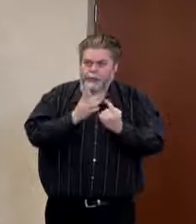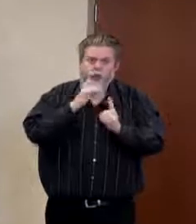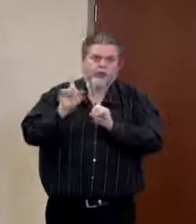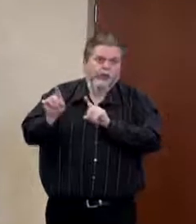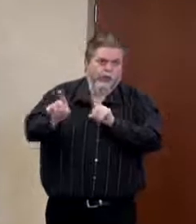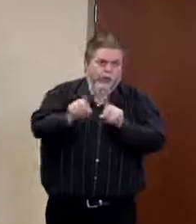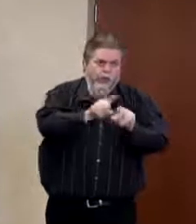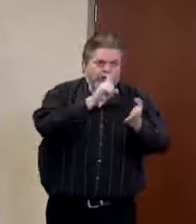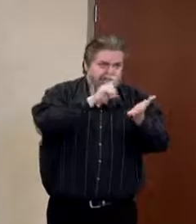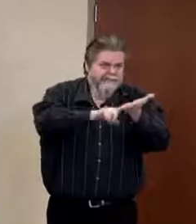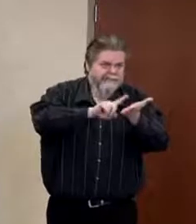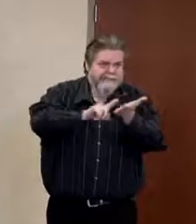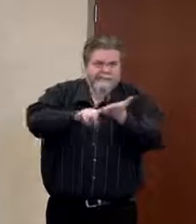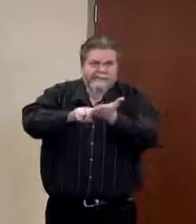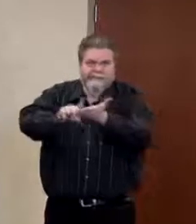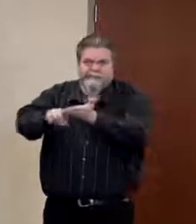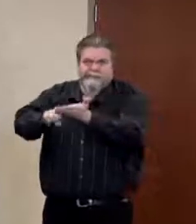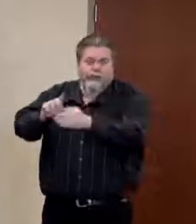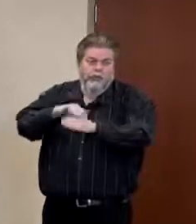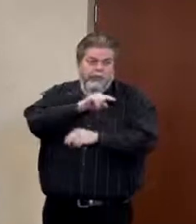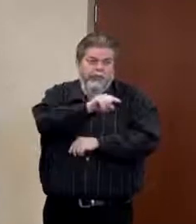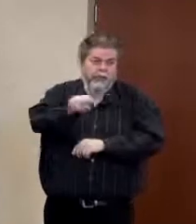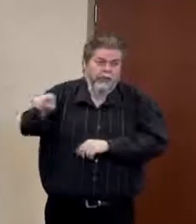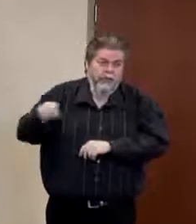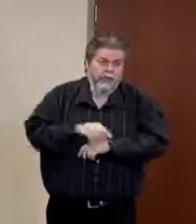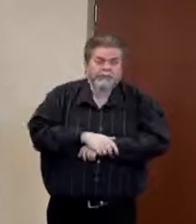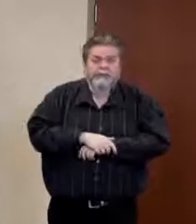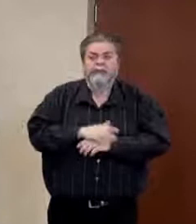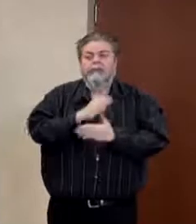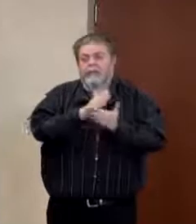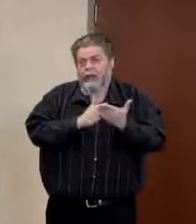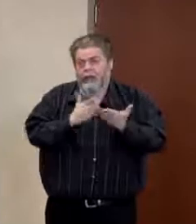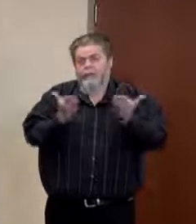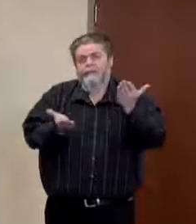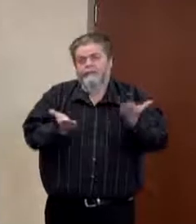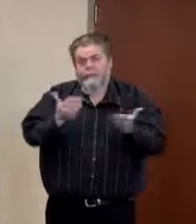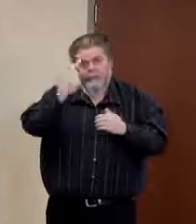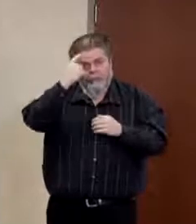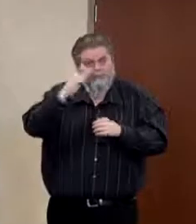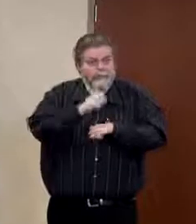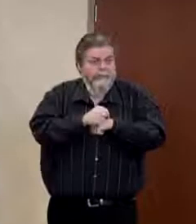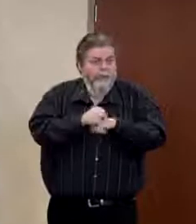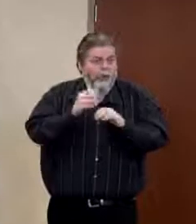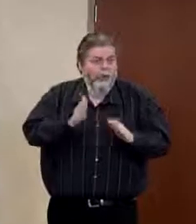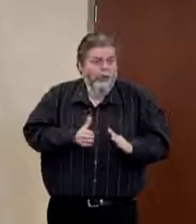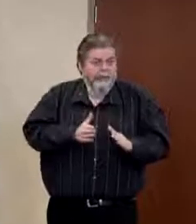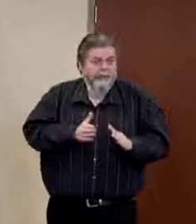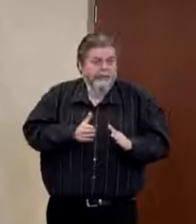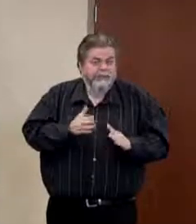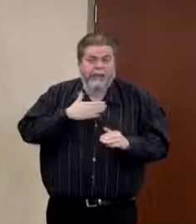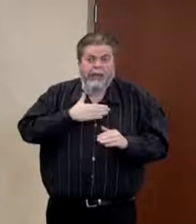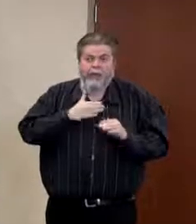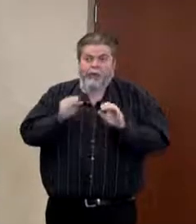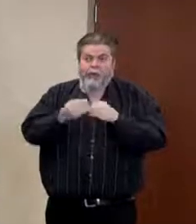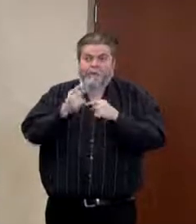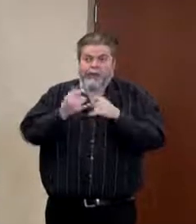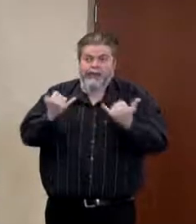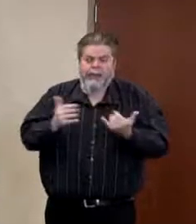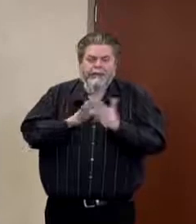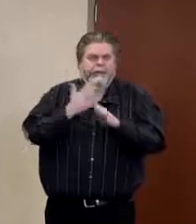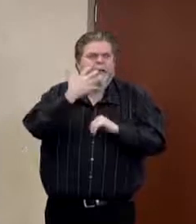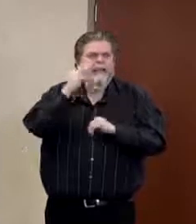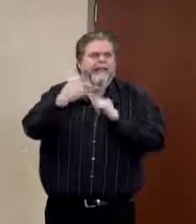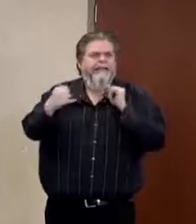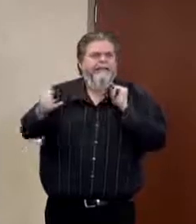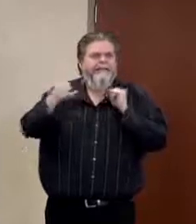site and provide checks to these businesses, some of which may be driven by employees. My office right now has become the hotline